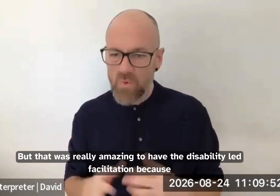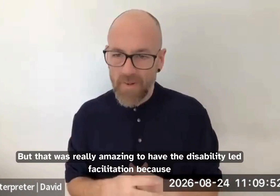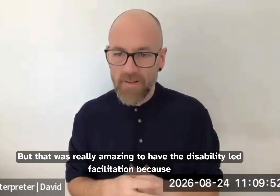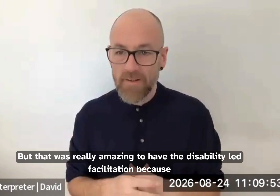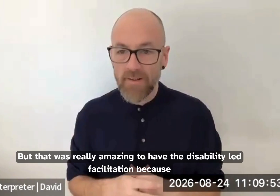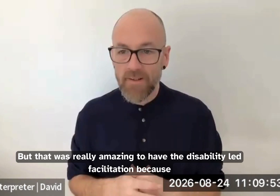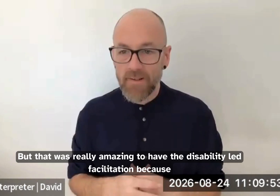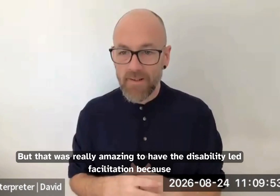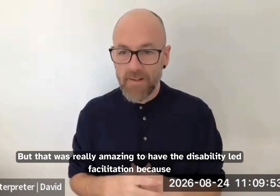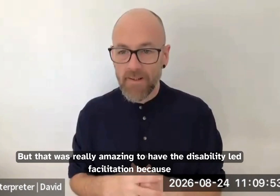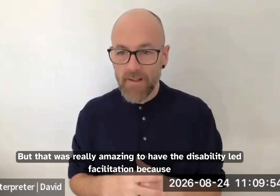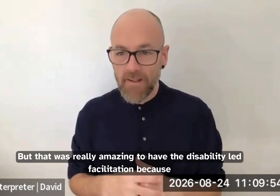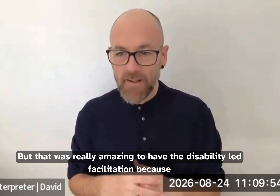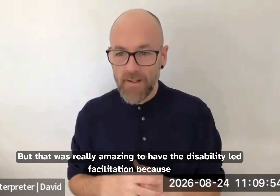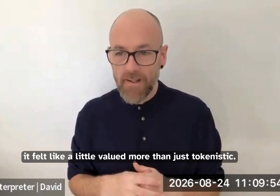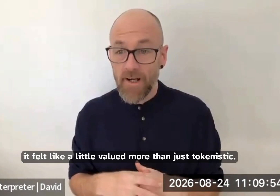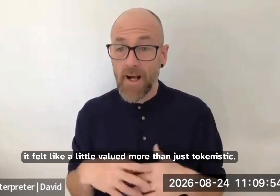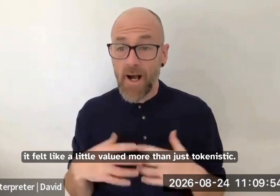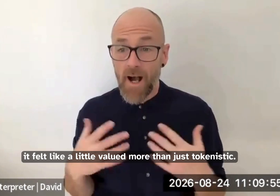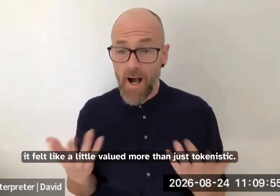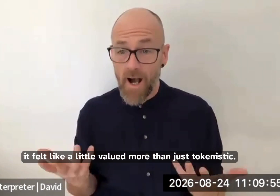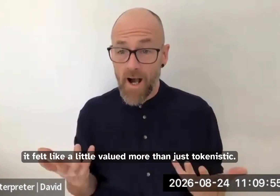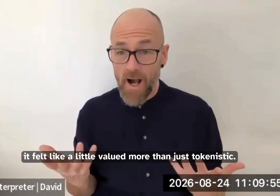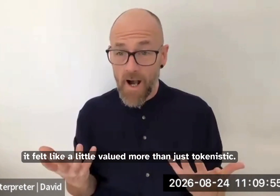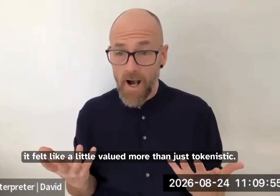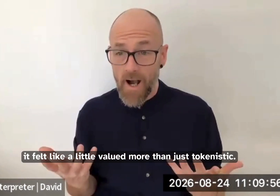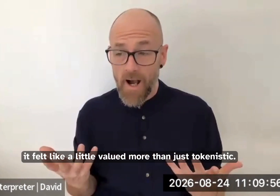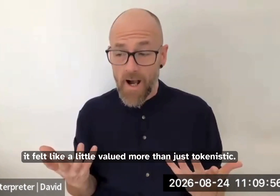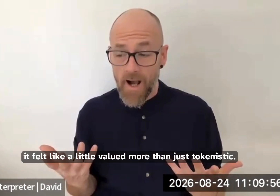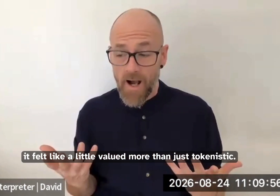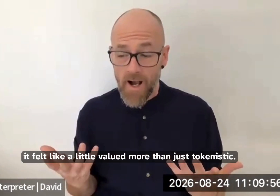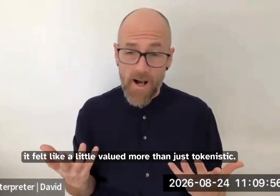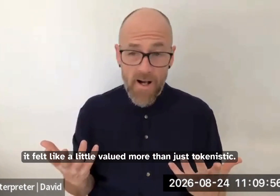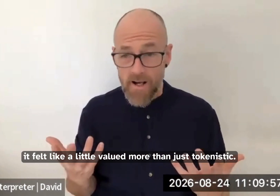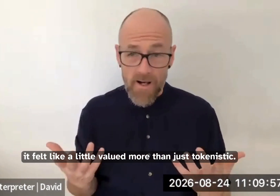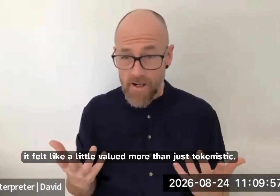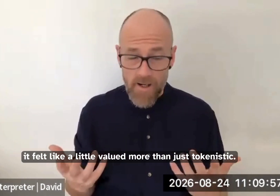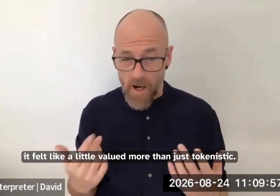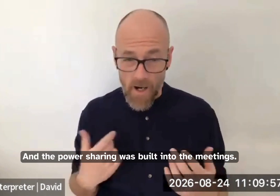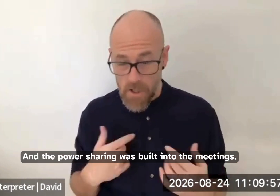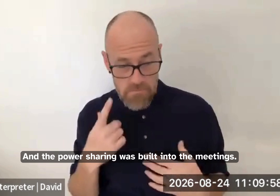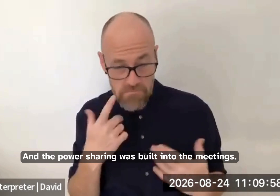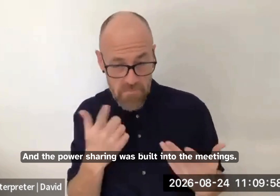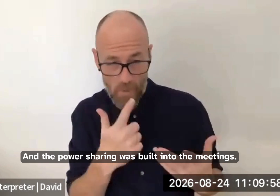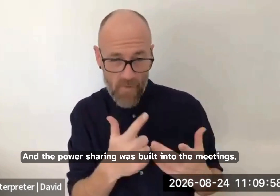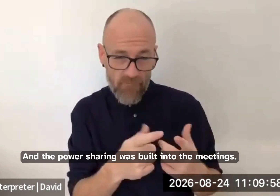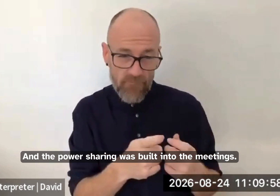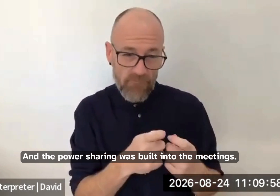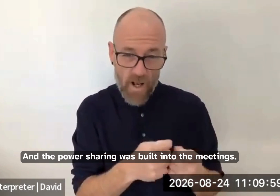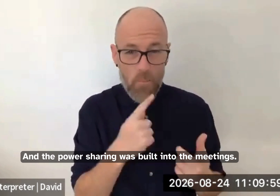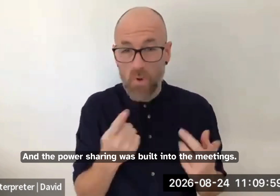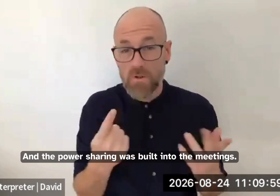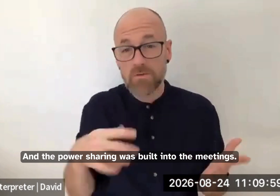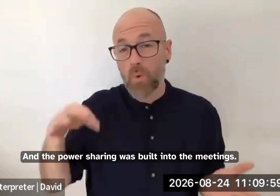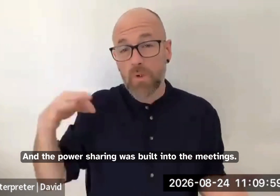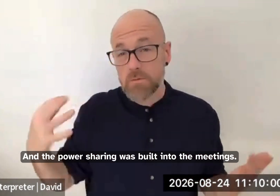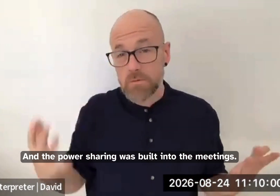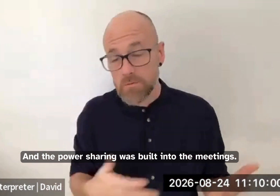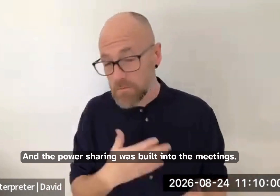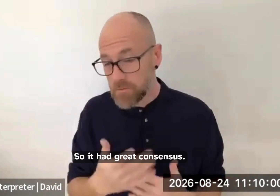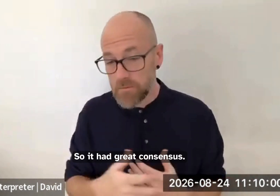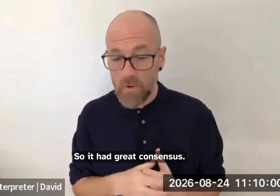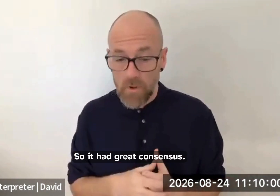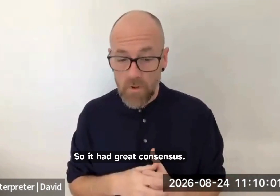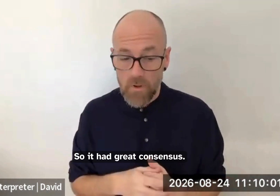really amazing to have the disability led representation because it felt like we were valued more than just tokenistic. And the power sharing was built into